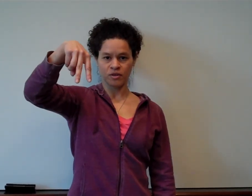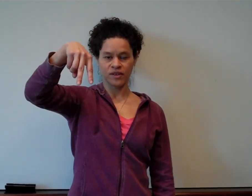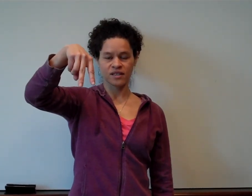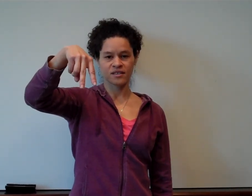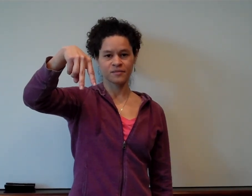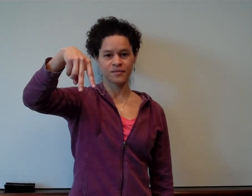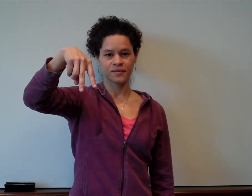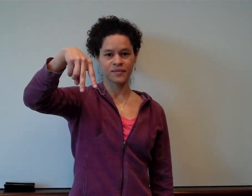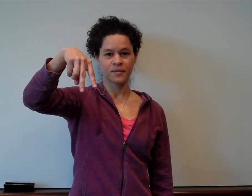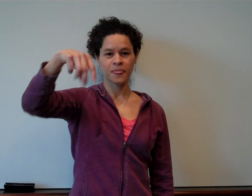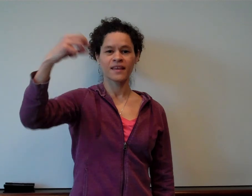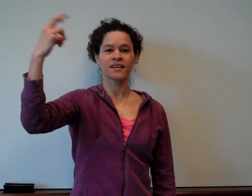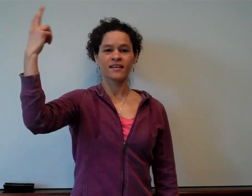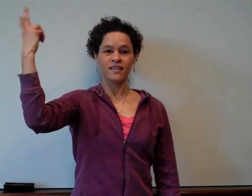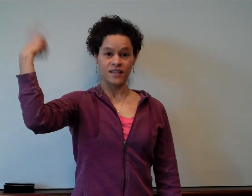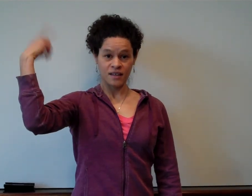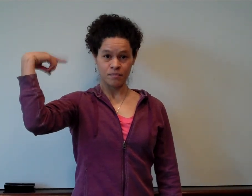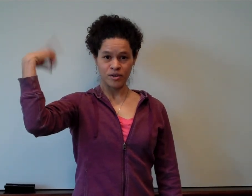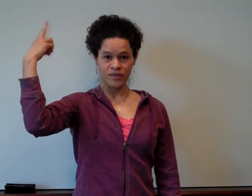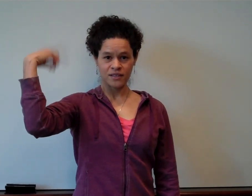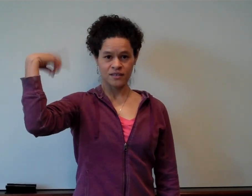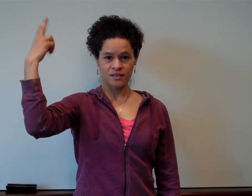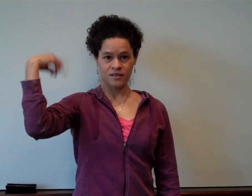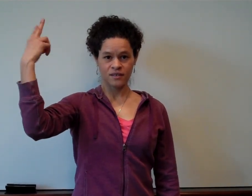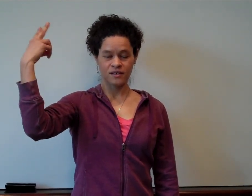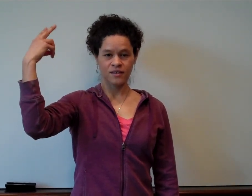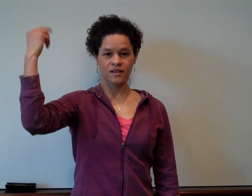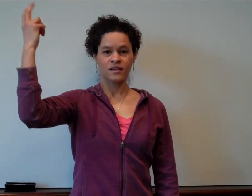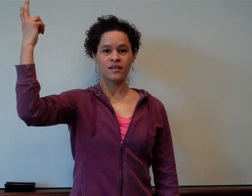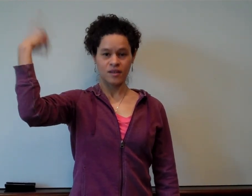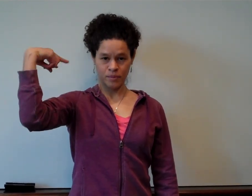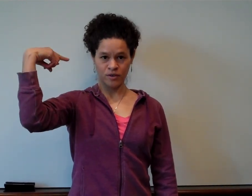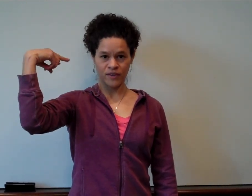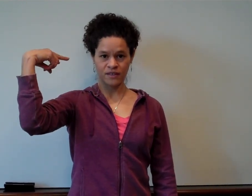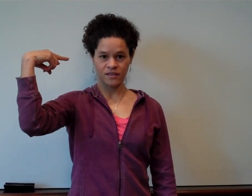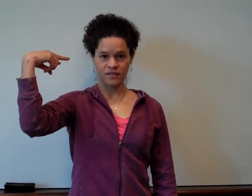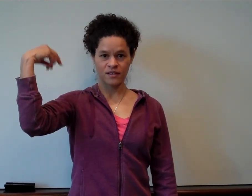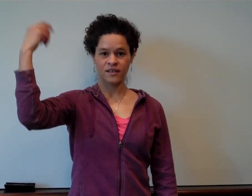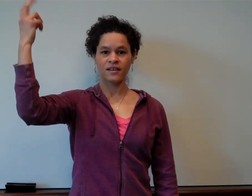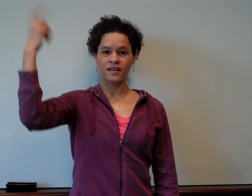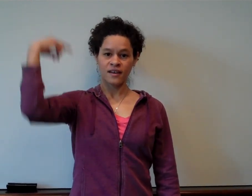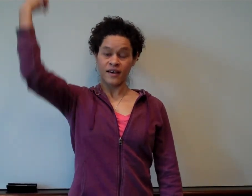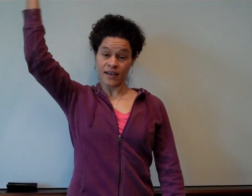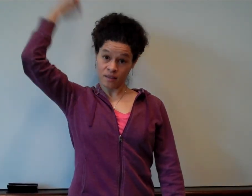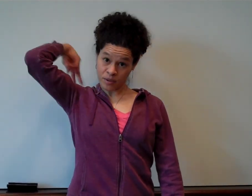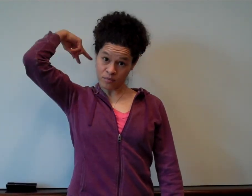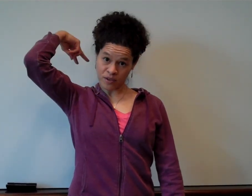perfect, the imperfect, the perfect, and the